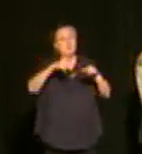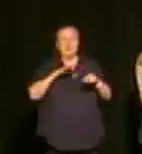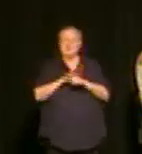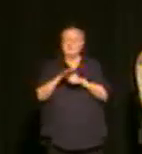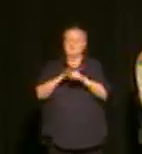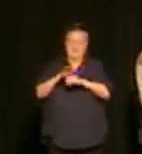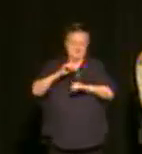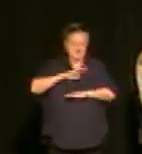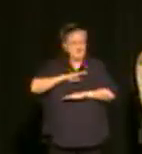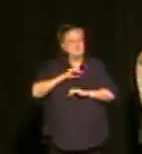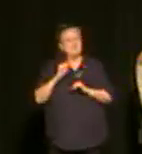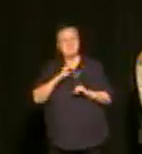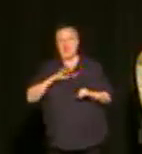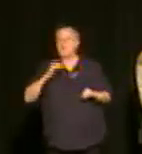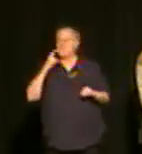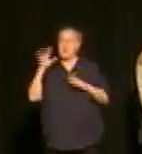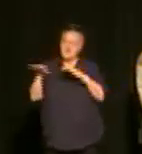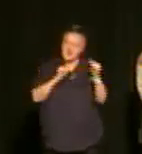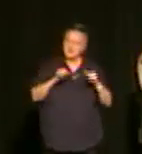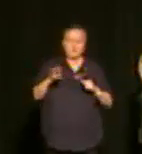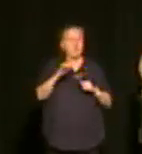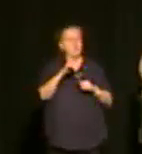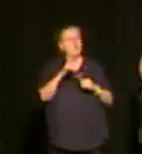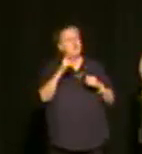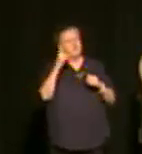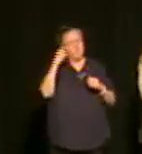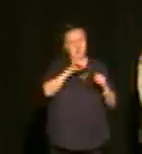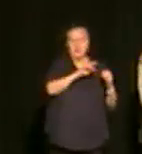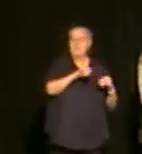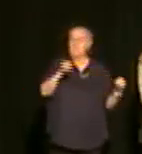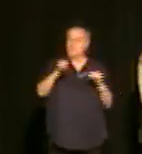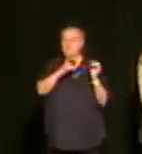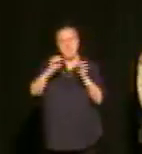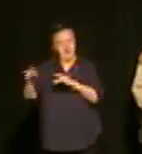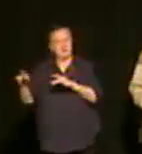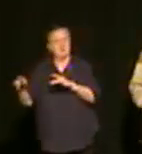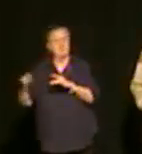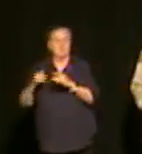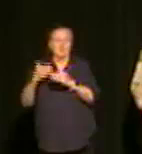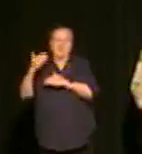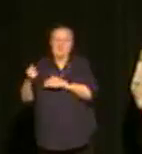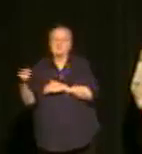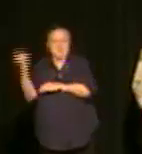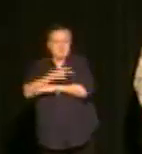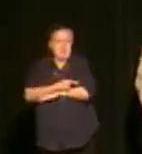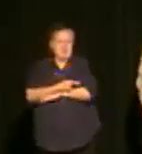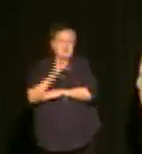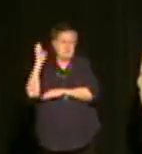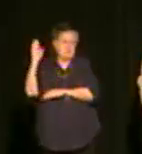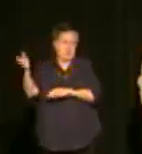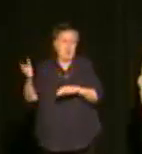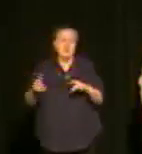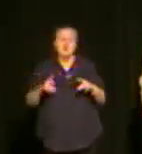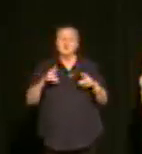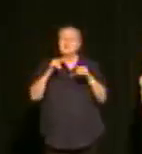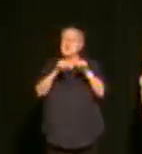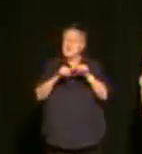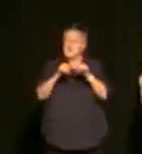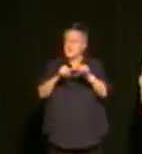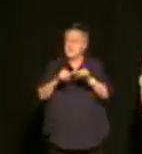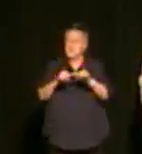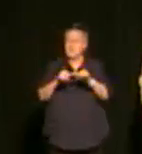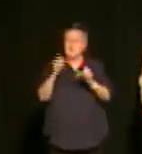for evacuations or for repopulation efforts for the next few days. And we will continue to reevaluate